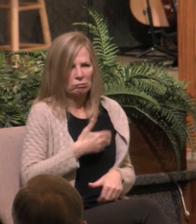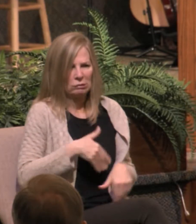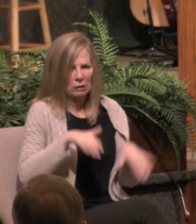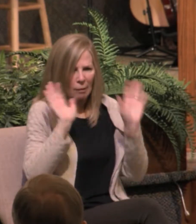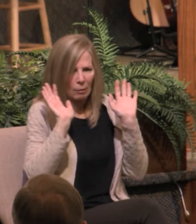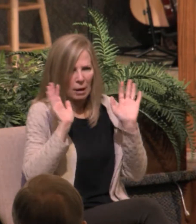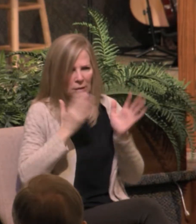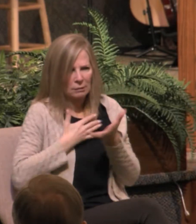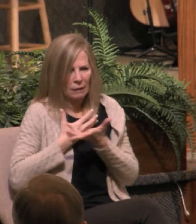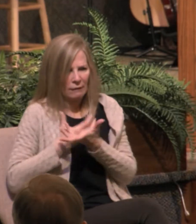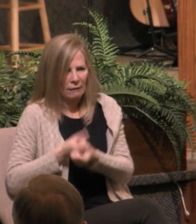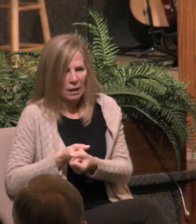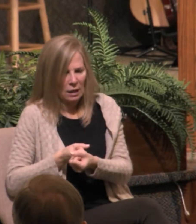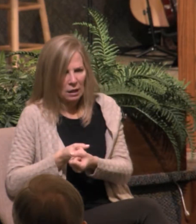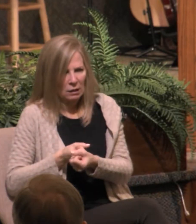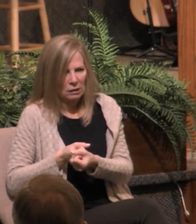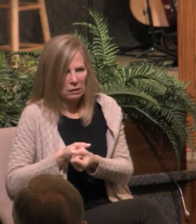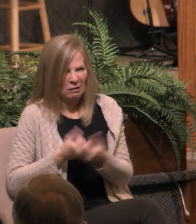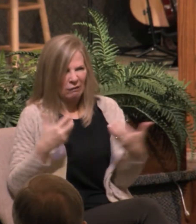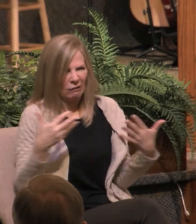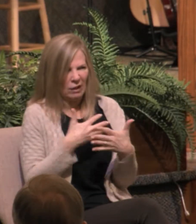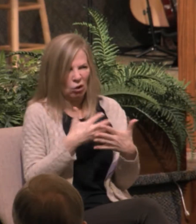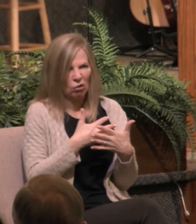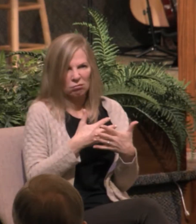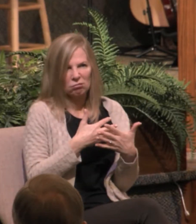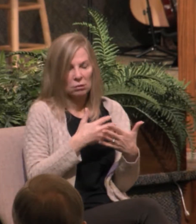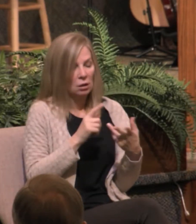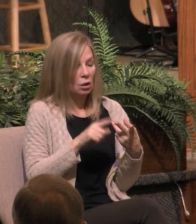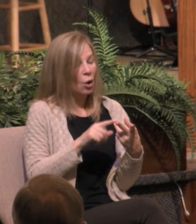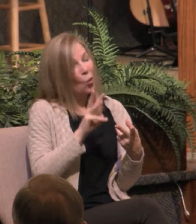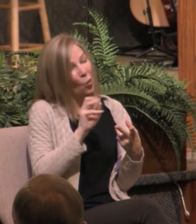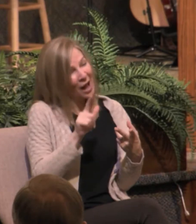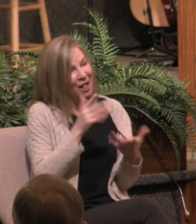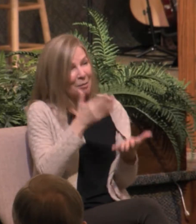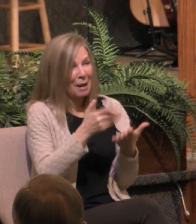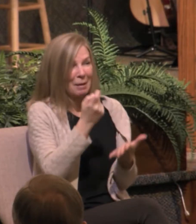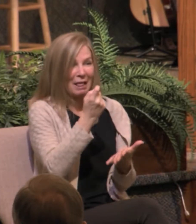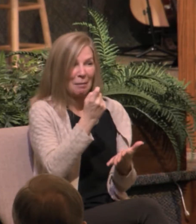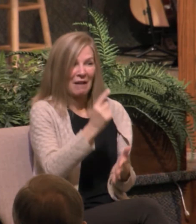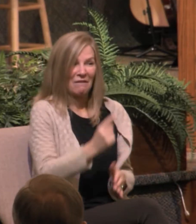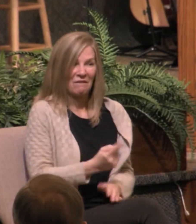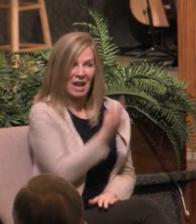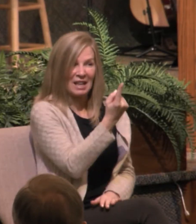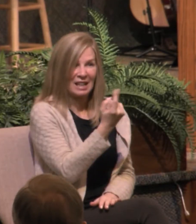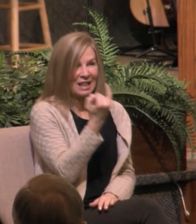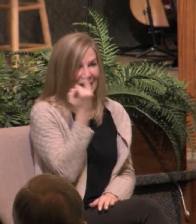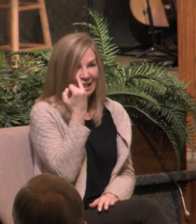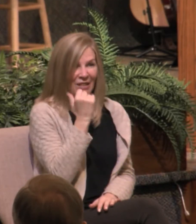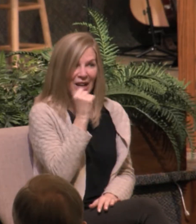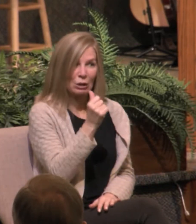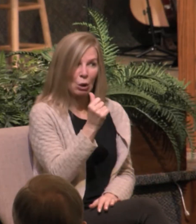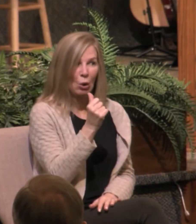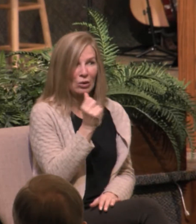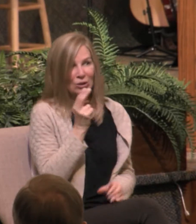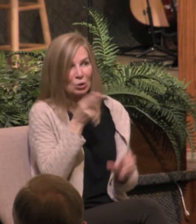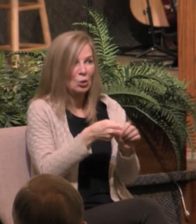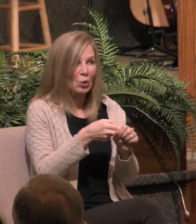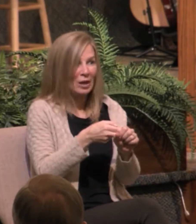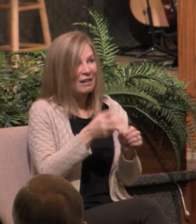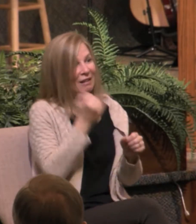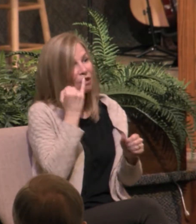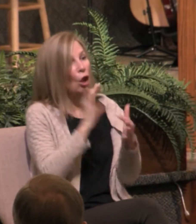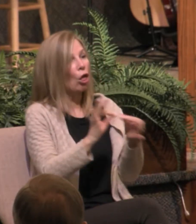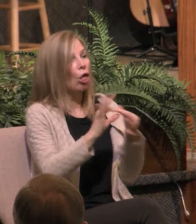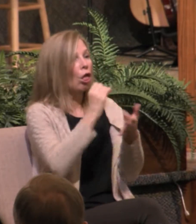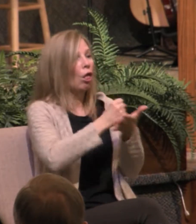faith. It's a fear of man. Well, they might get a little offended if I don't go along with them when they start